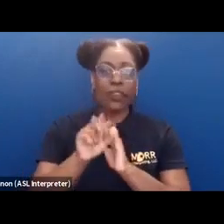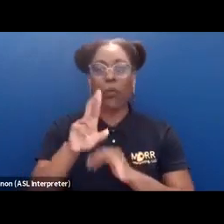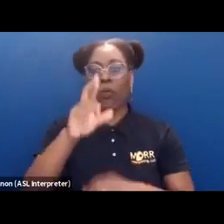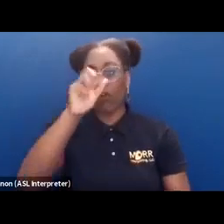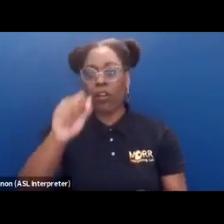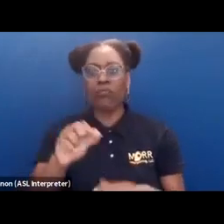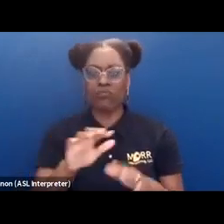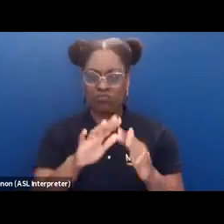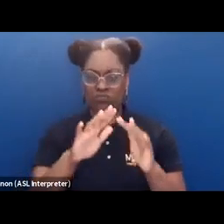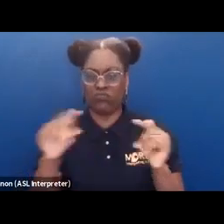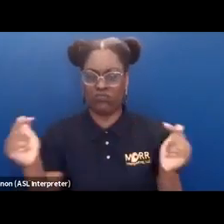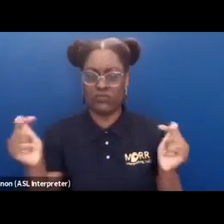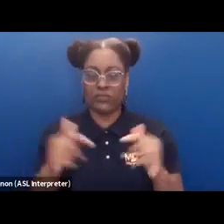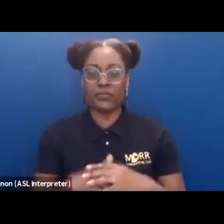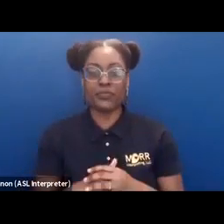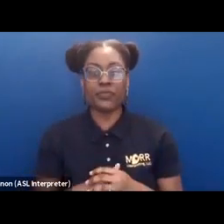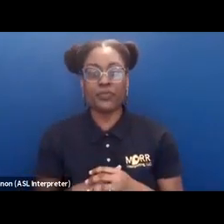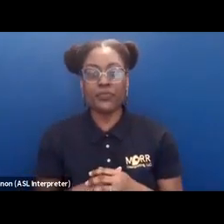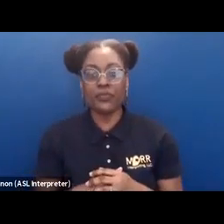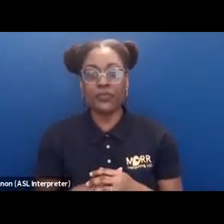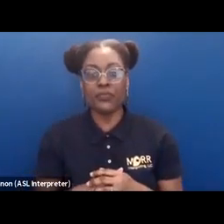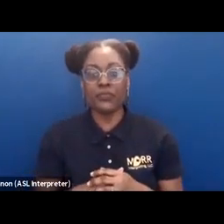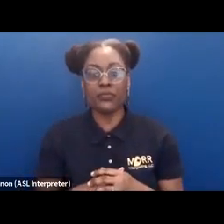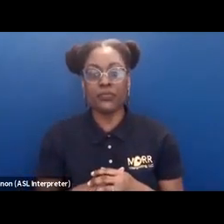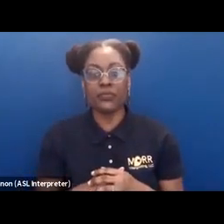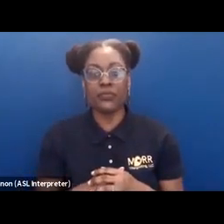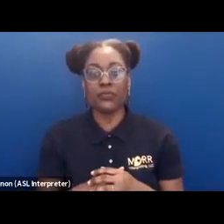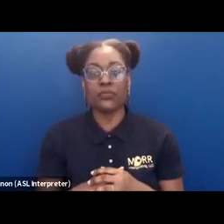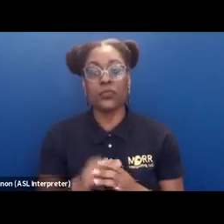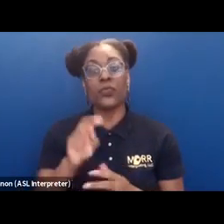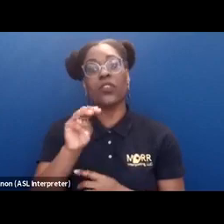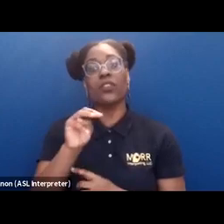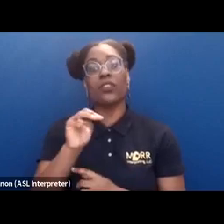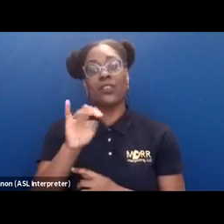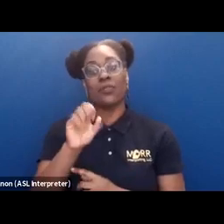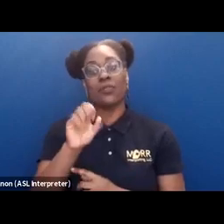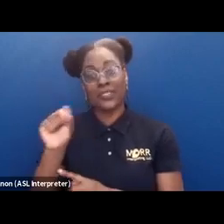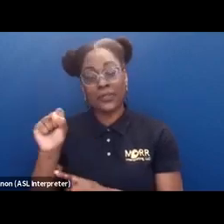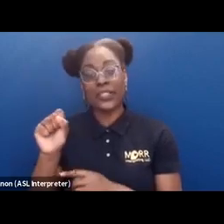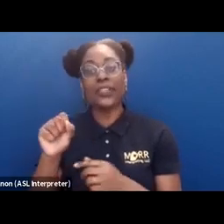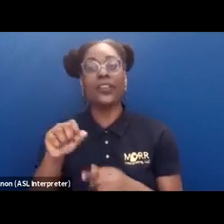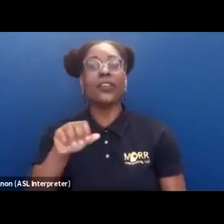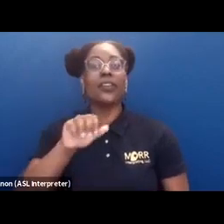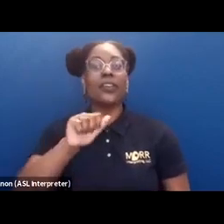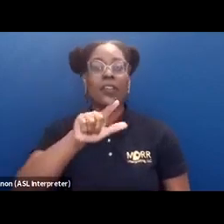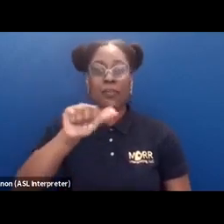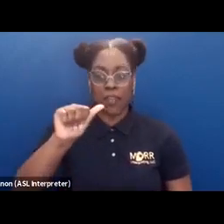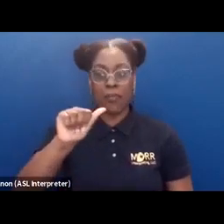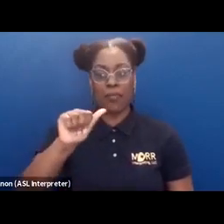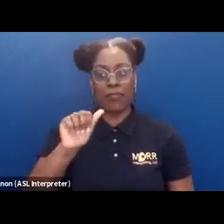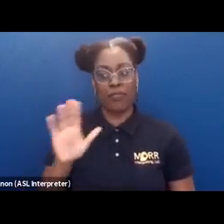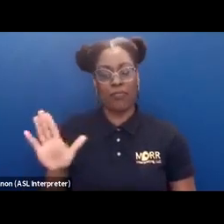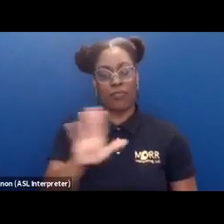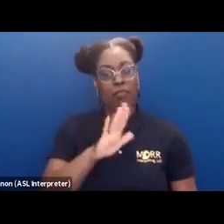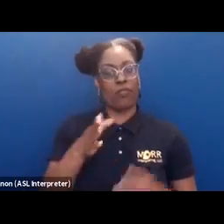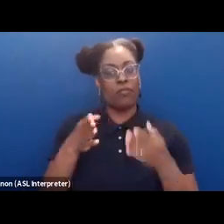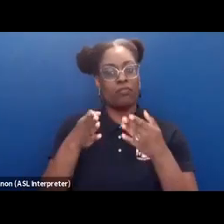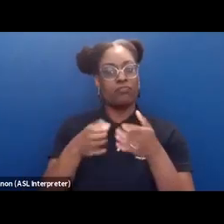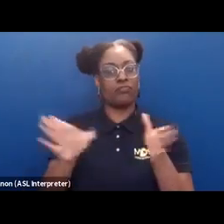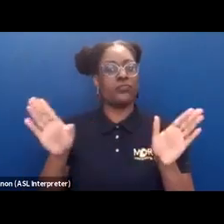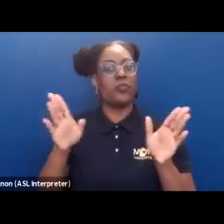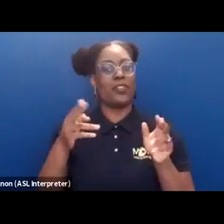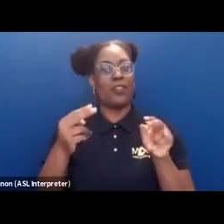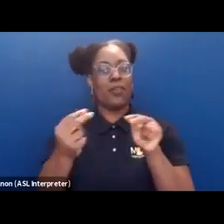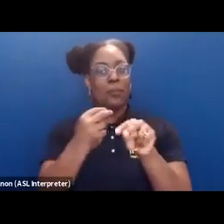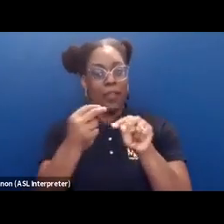also Mississippi, Alabama, and Louisiana, the public highways and the